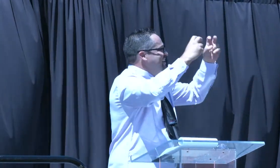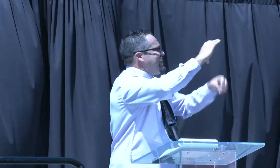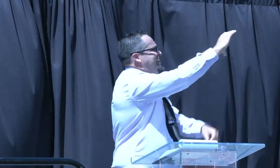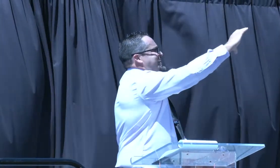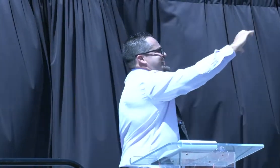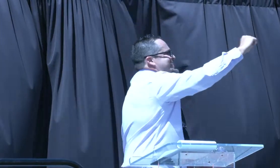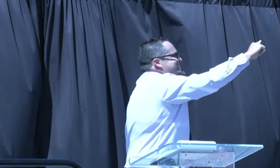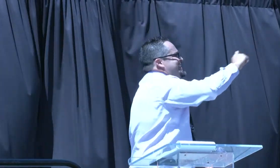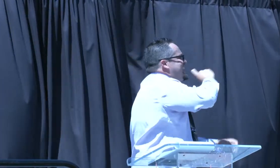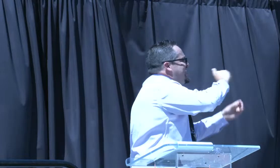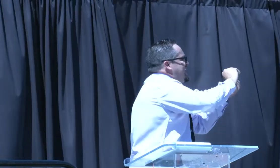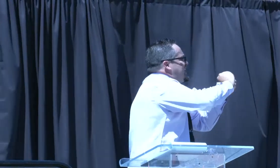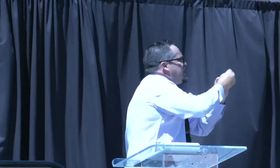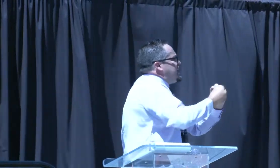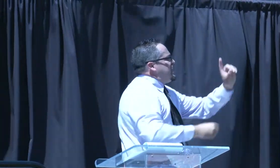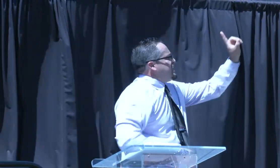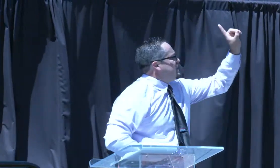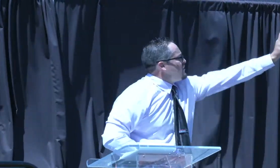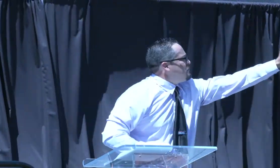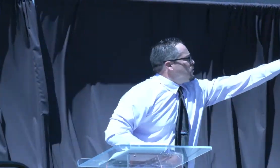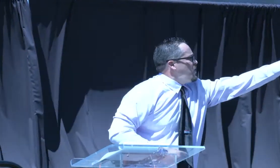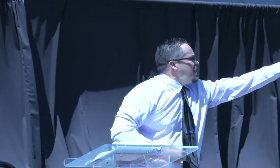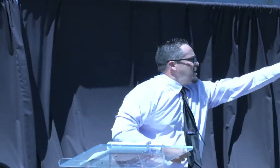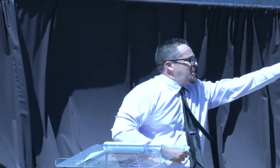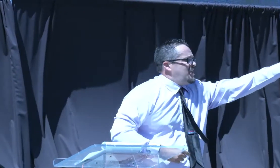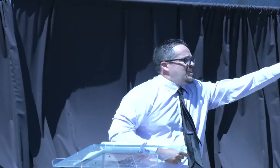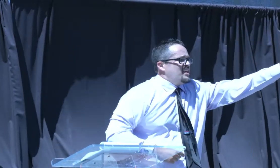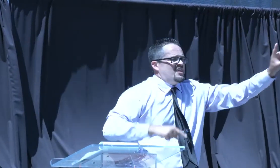words, CSD is #1.